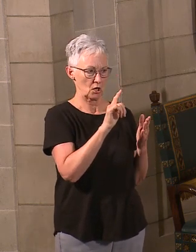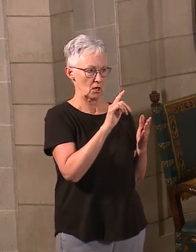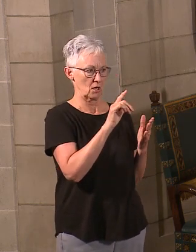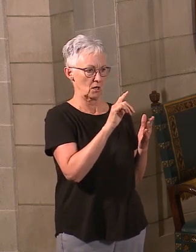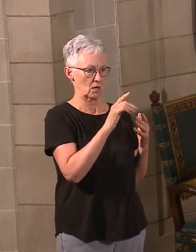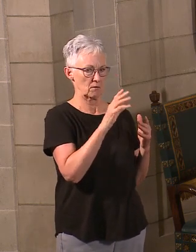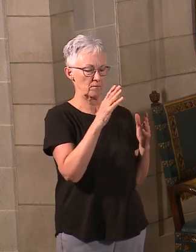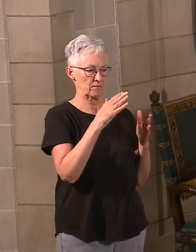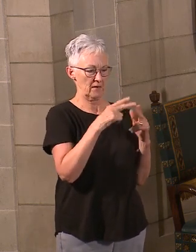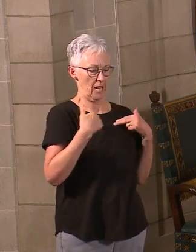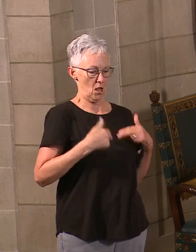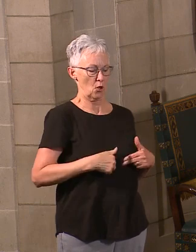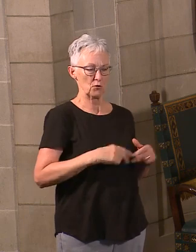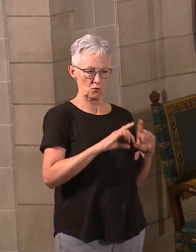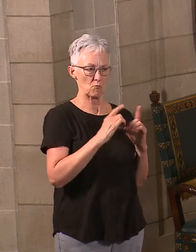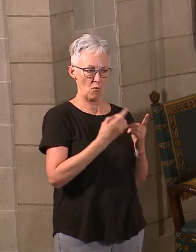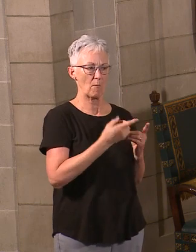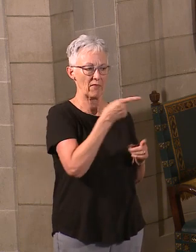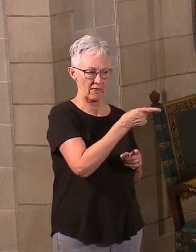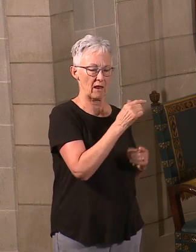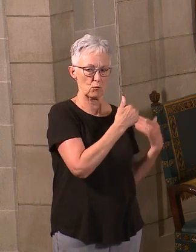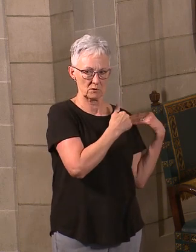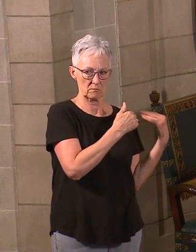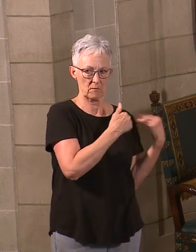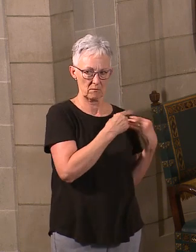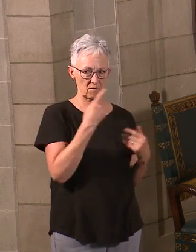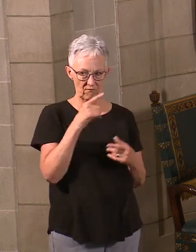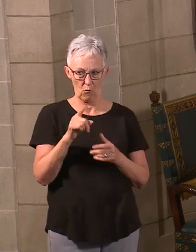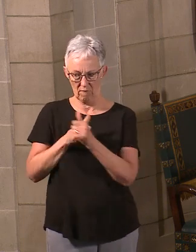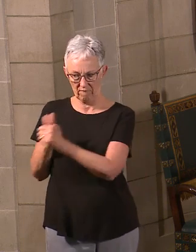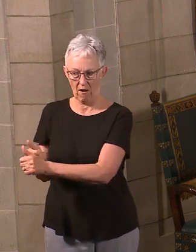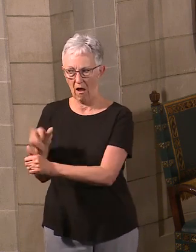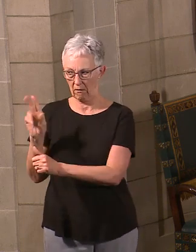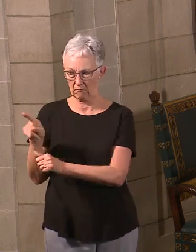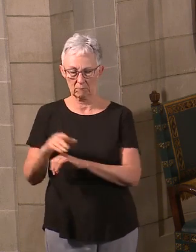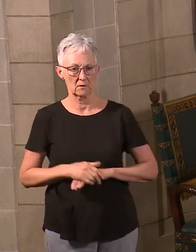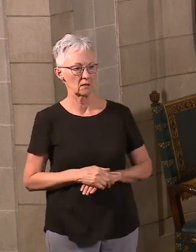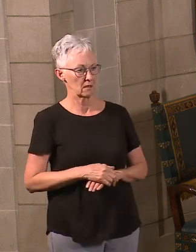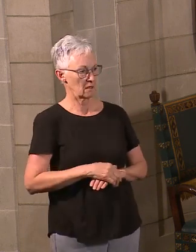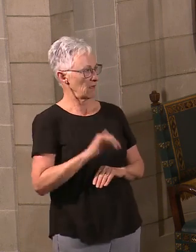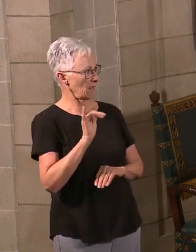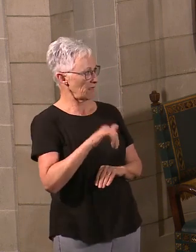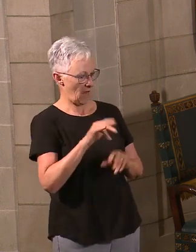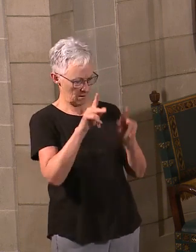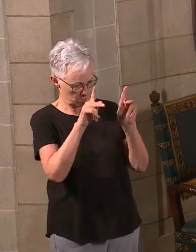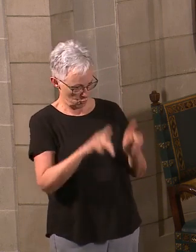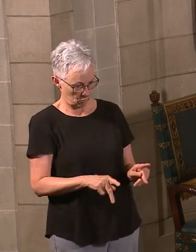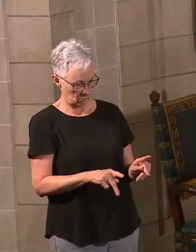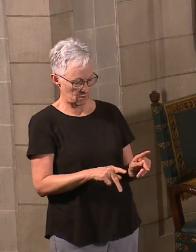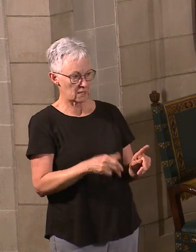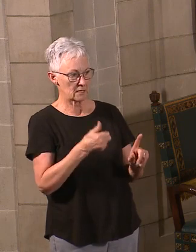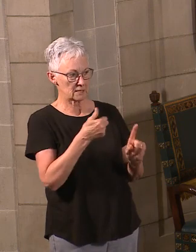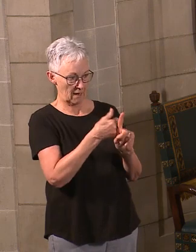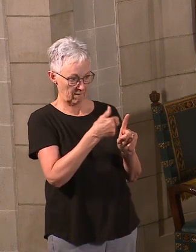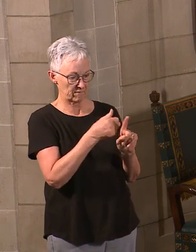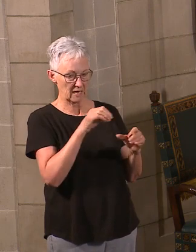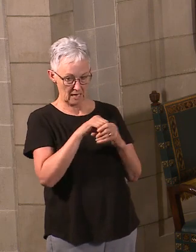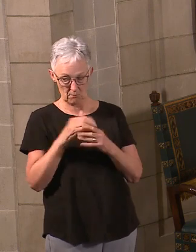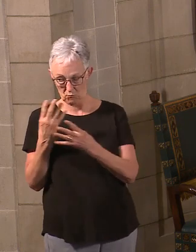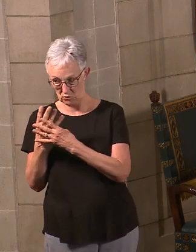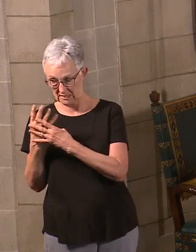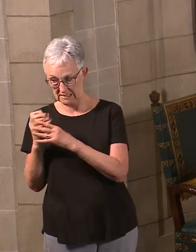that. So we don't know how many people were potentially exposed. I think we do know the person had come from Denver and had been staying at